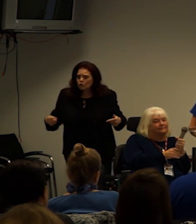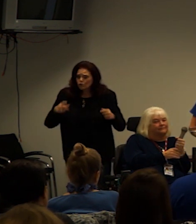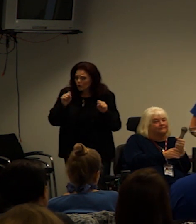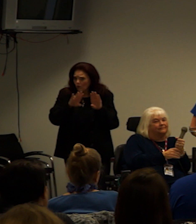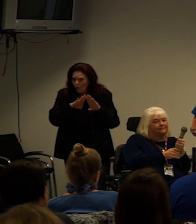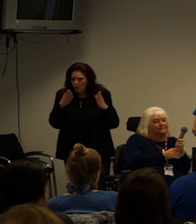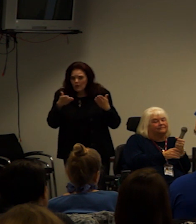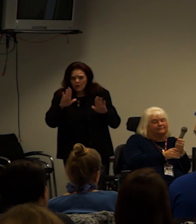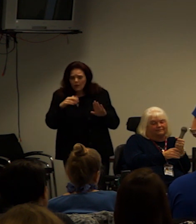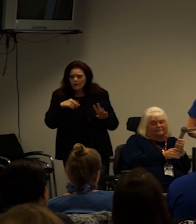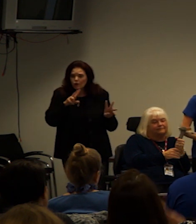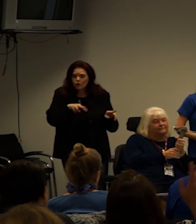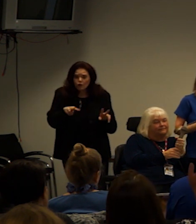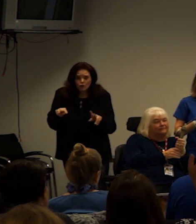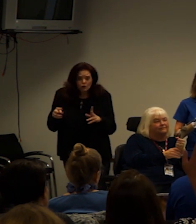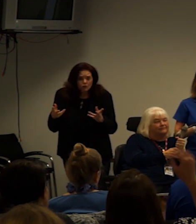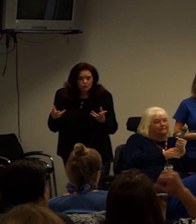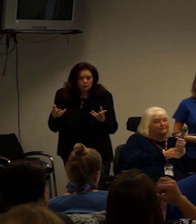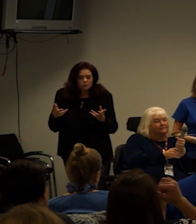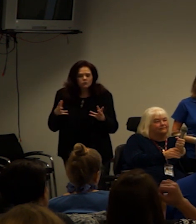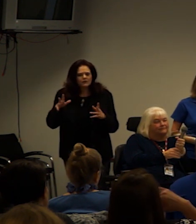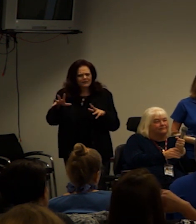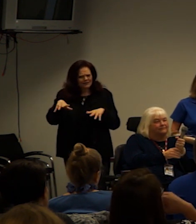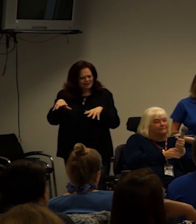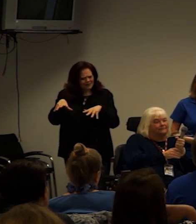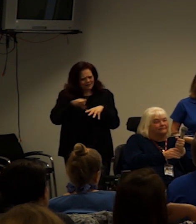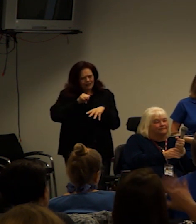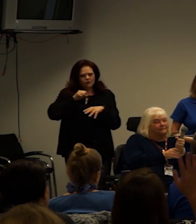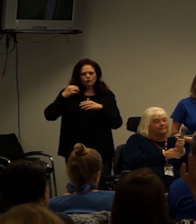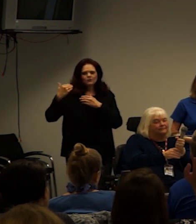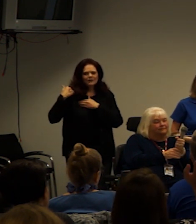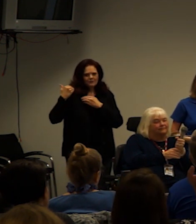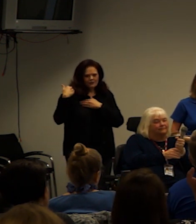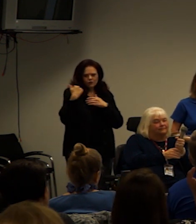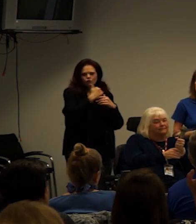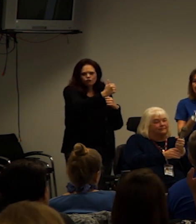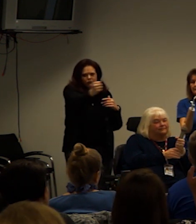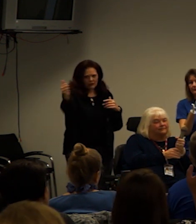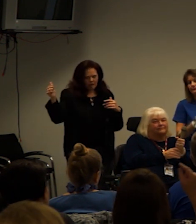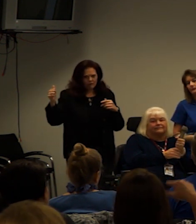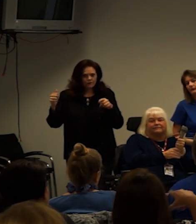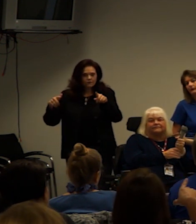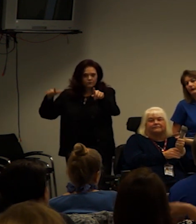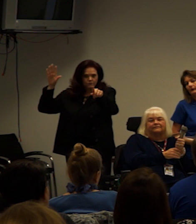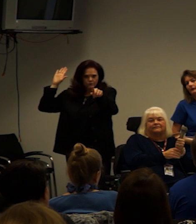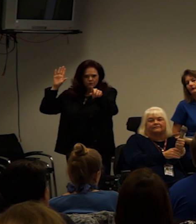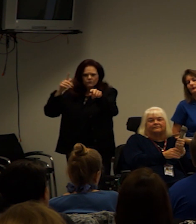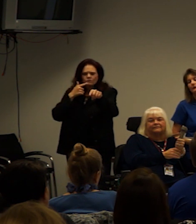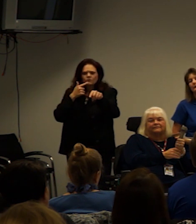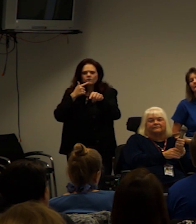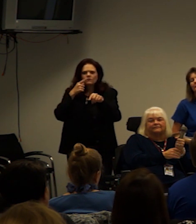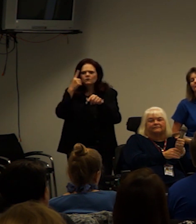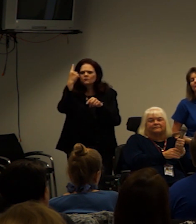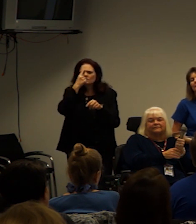it up and let me take a look? Take that responsibility yourself, okay? Yes, ma'am.